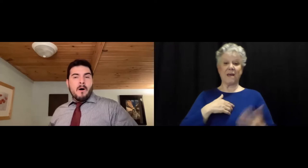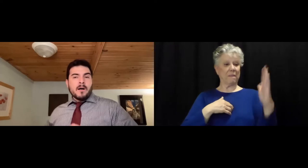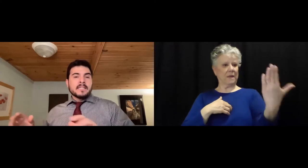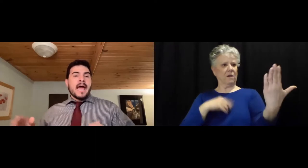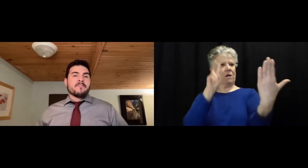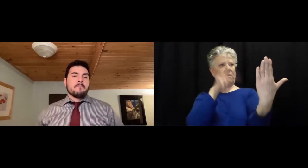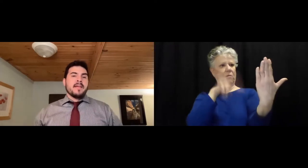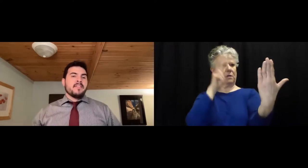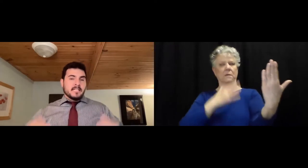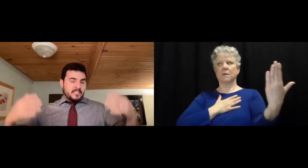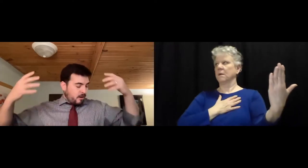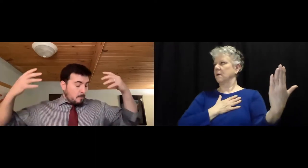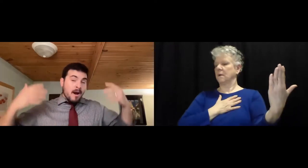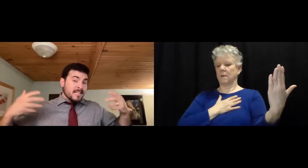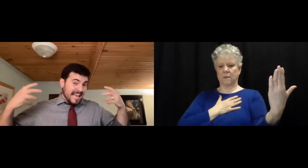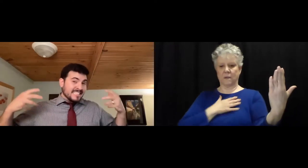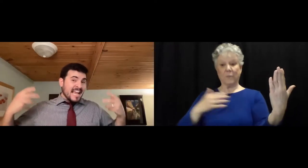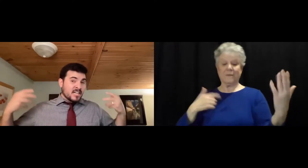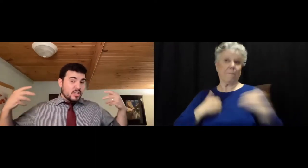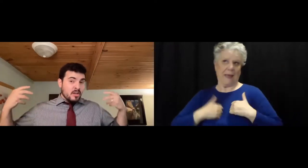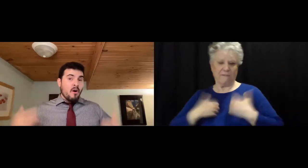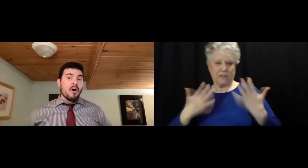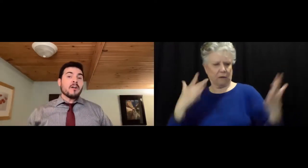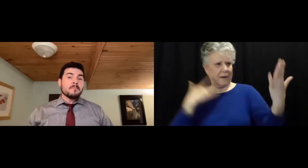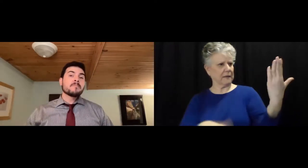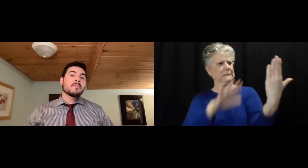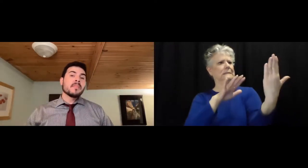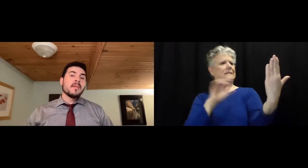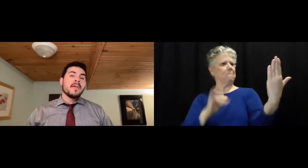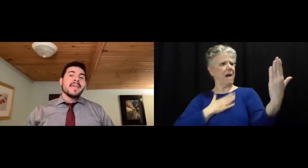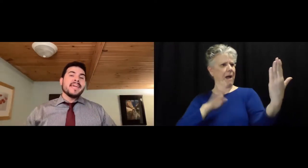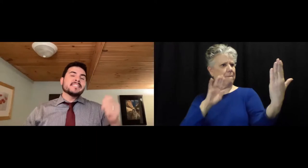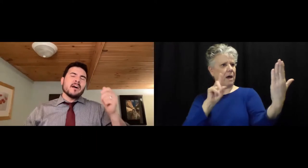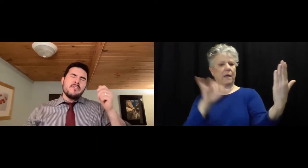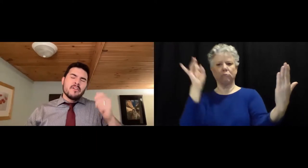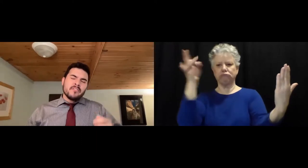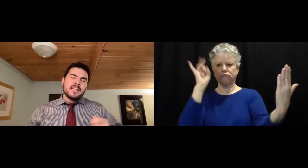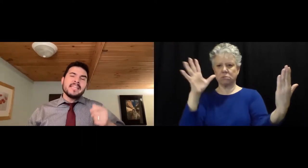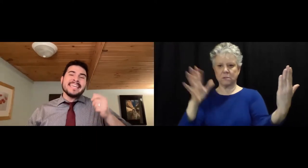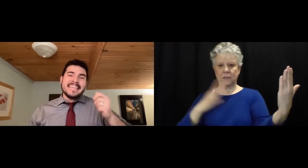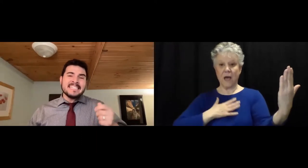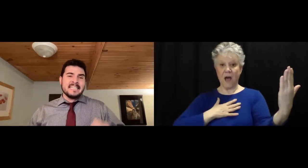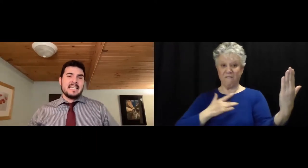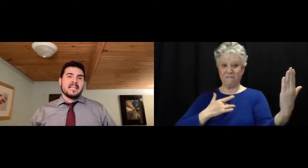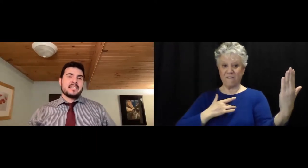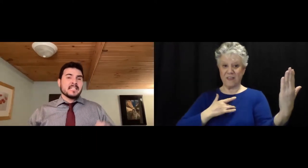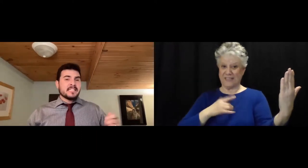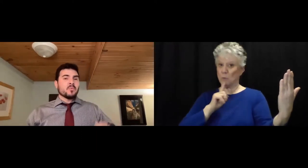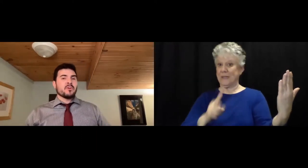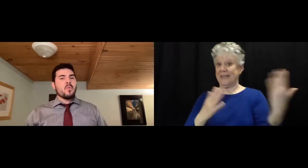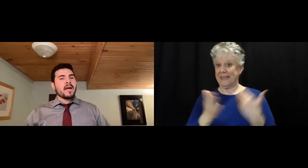we pause after bathing, considering our bodies as they actually are, it is unnervingly easy